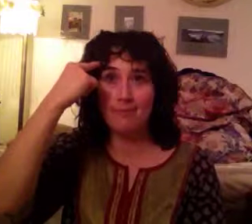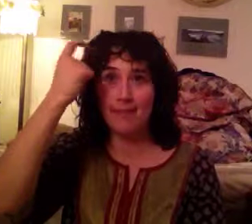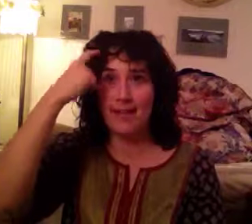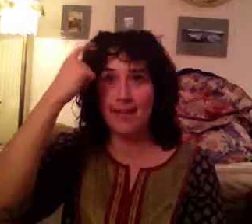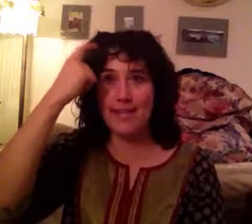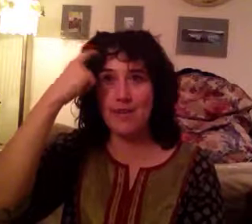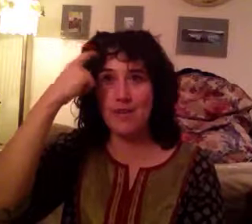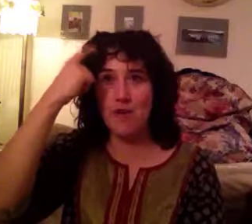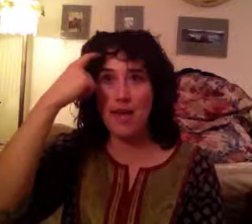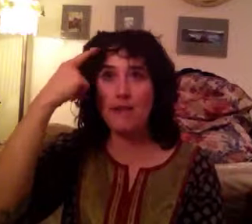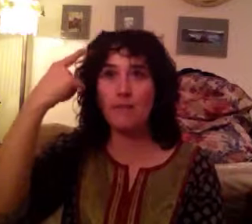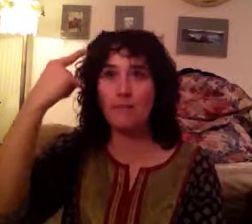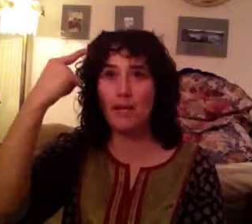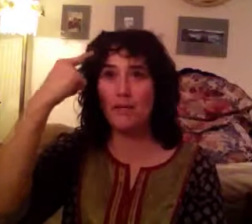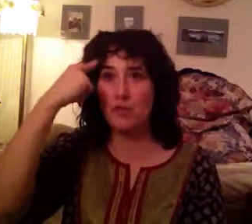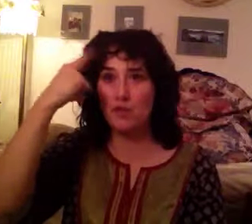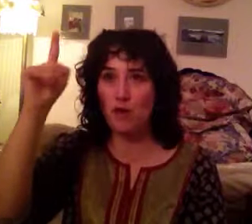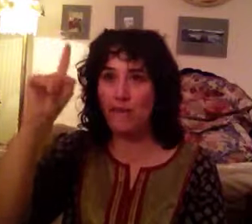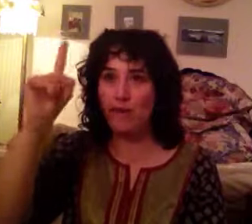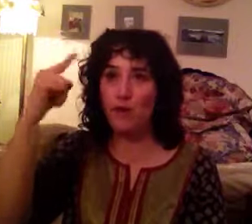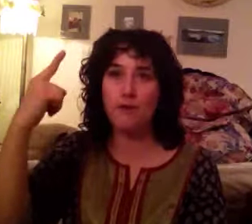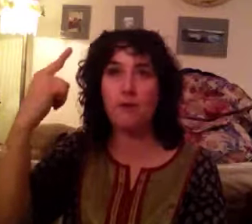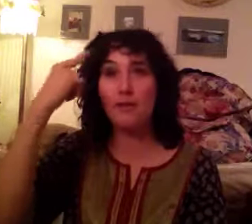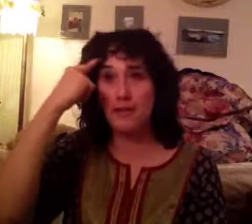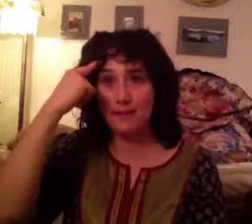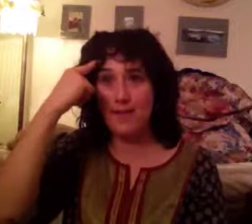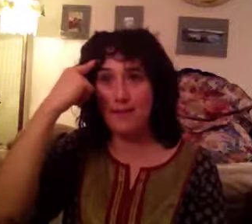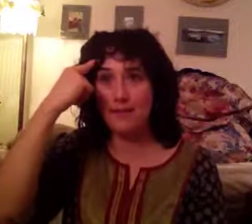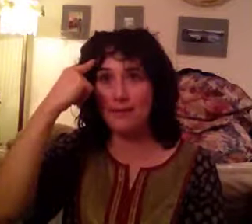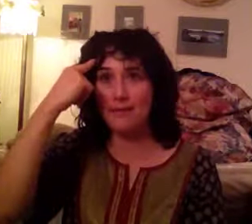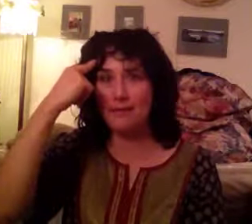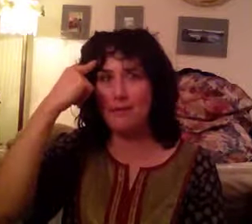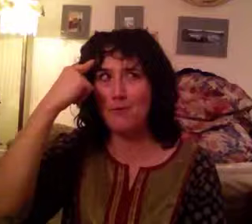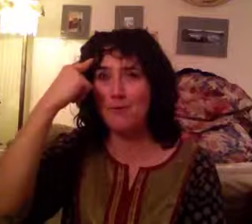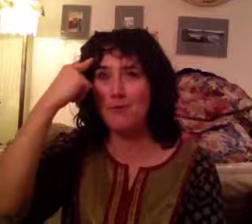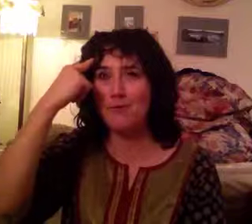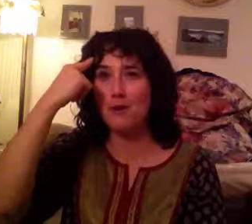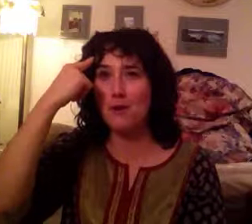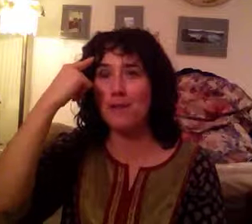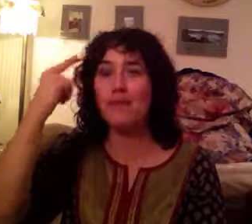Just like cents in your head, but straight finger. Cents. My word, I'm sorry.